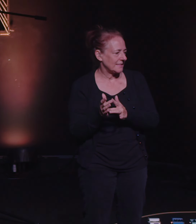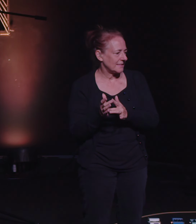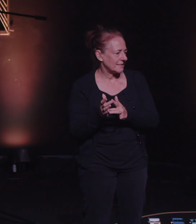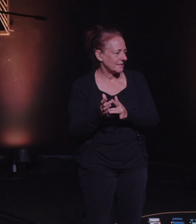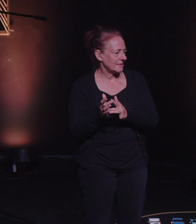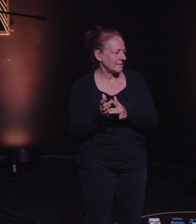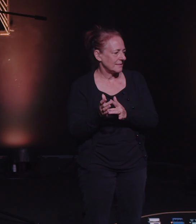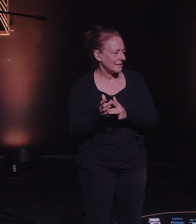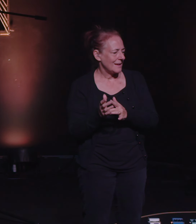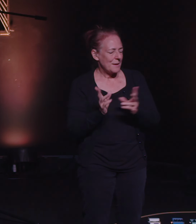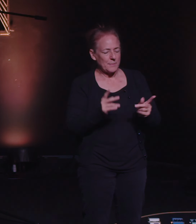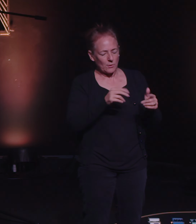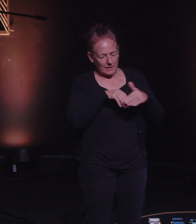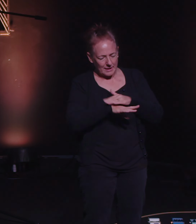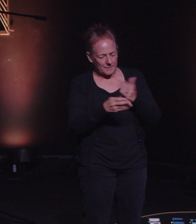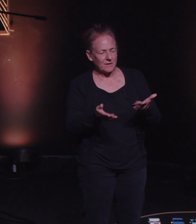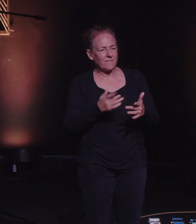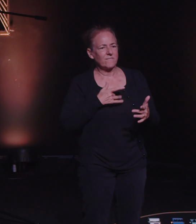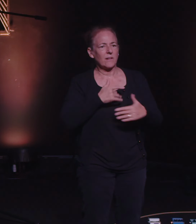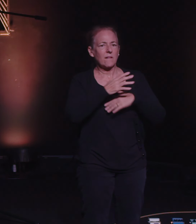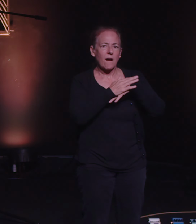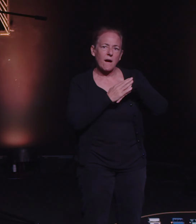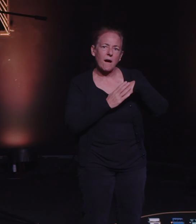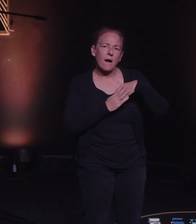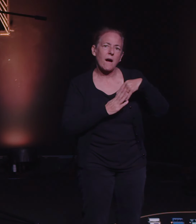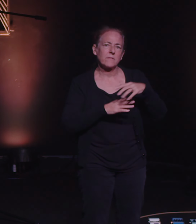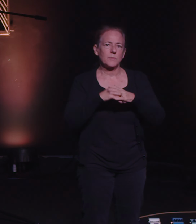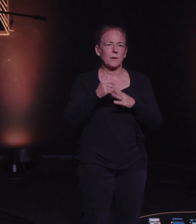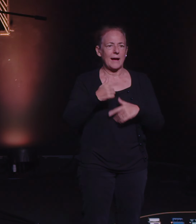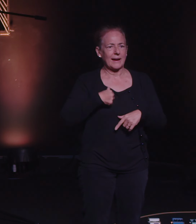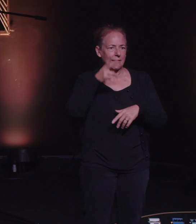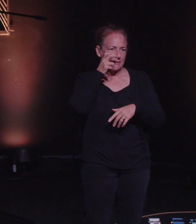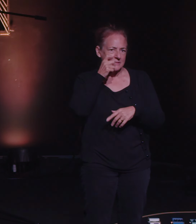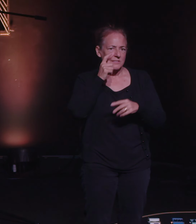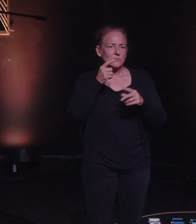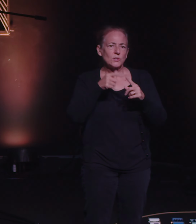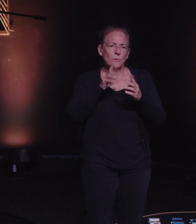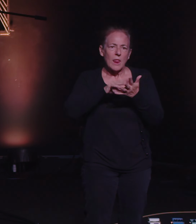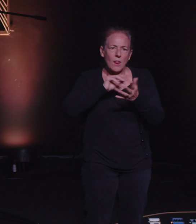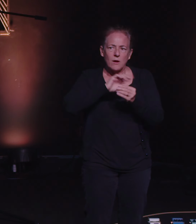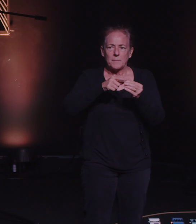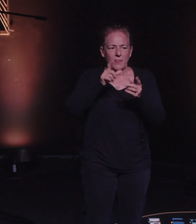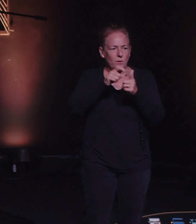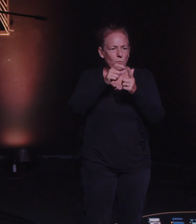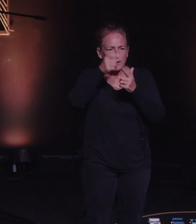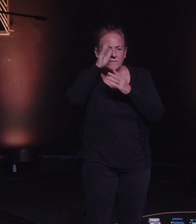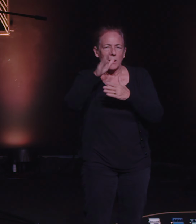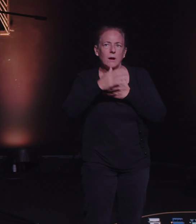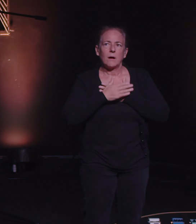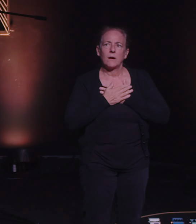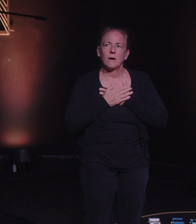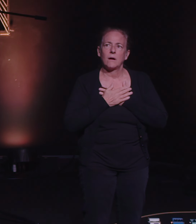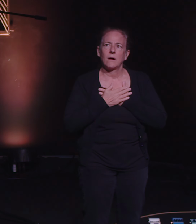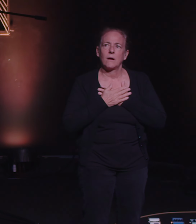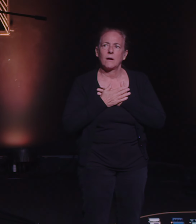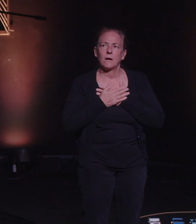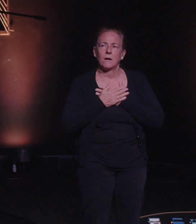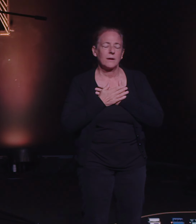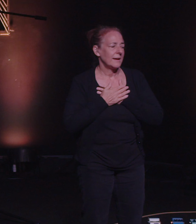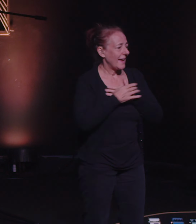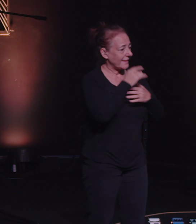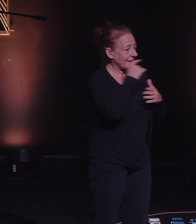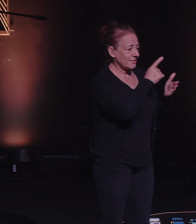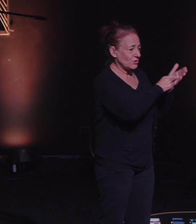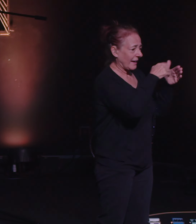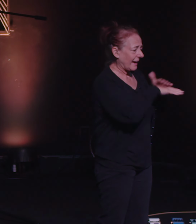and feel comfortable to hear about the Word of God. That is huge. And for those that serve at the info desk and the kids check